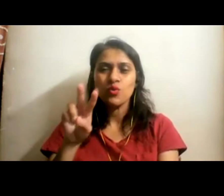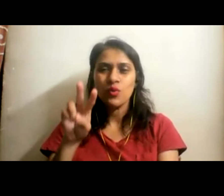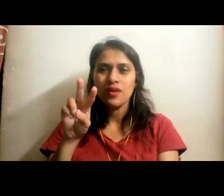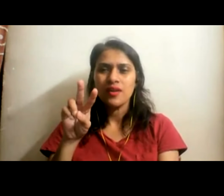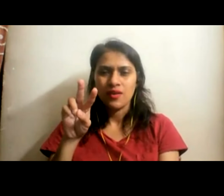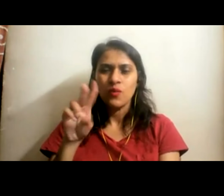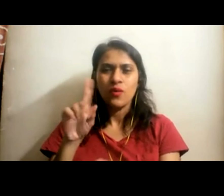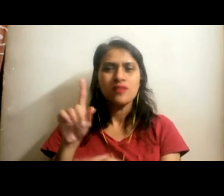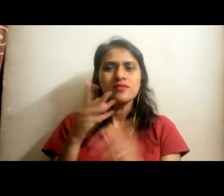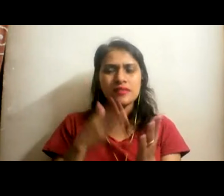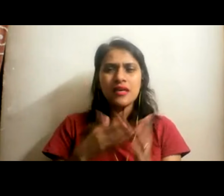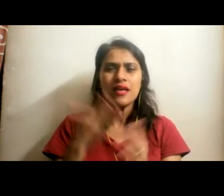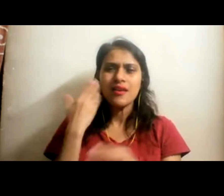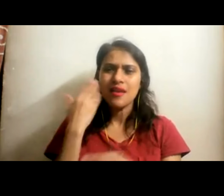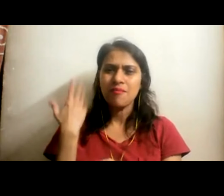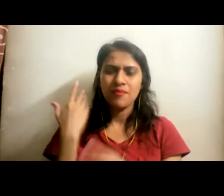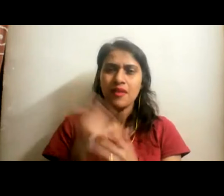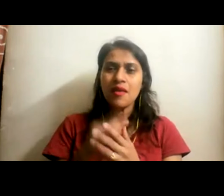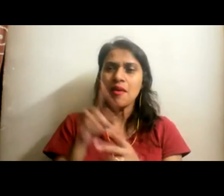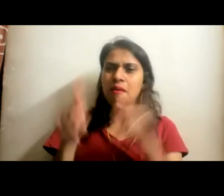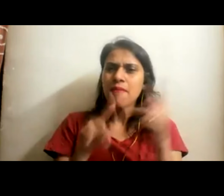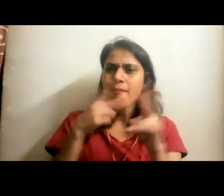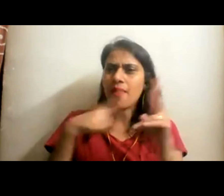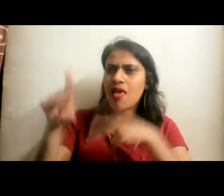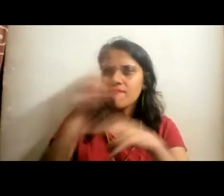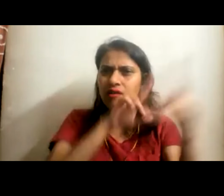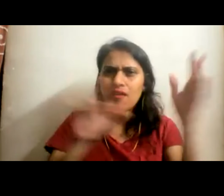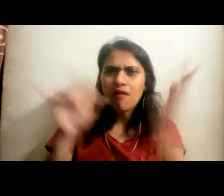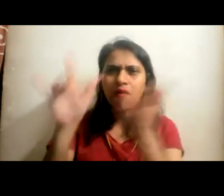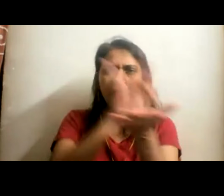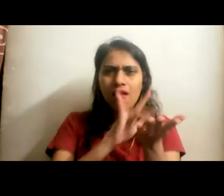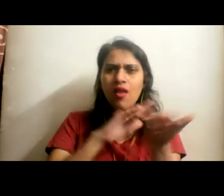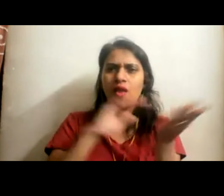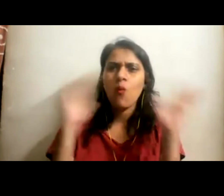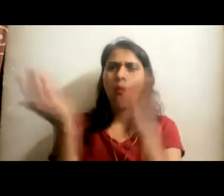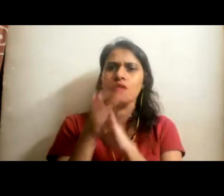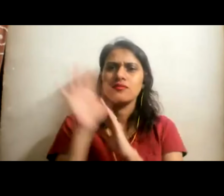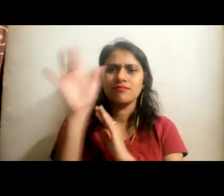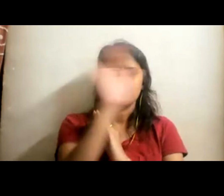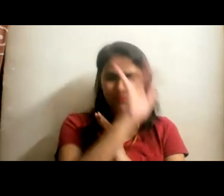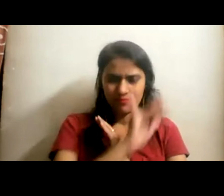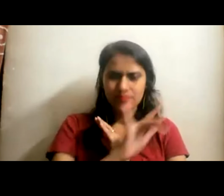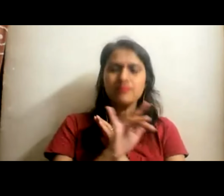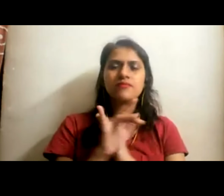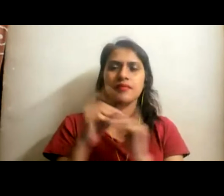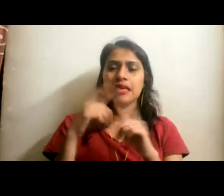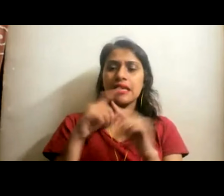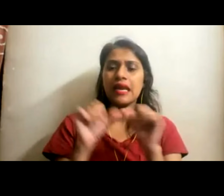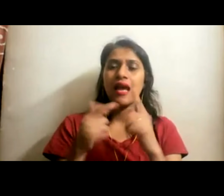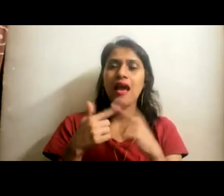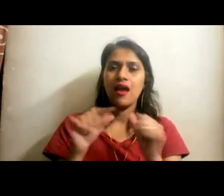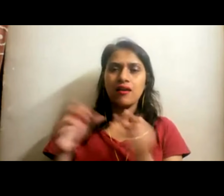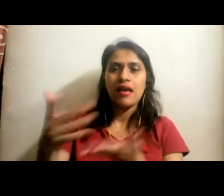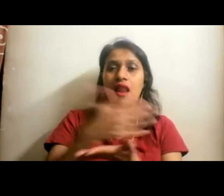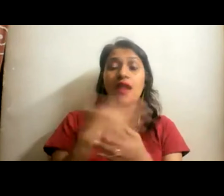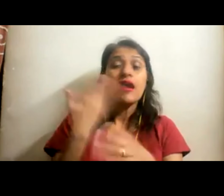collect data of people from different parts of the country at that particular time, that is second